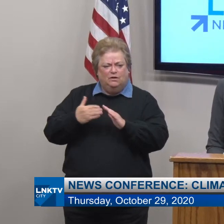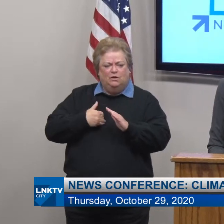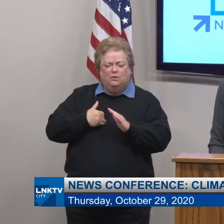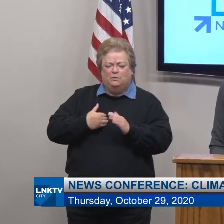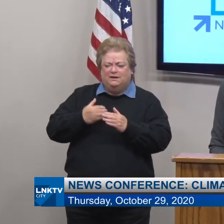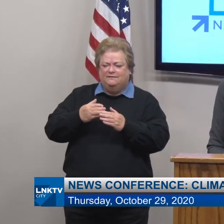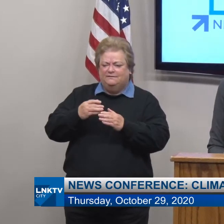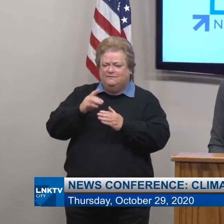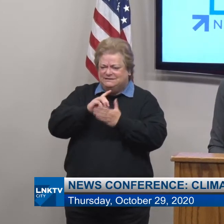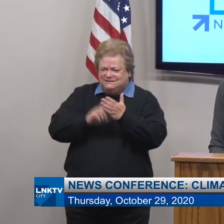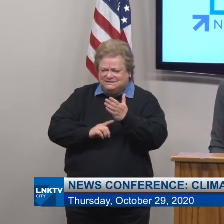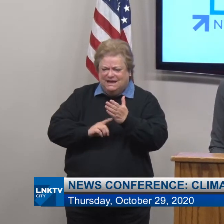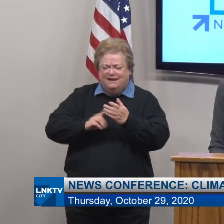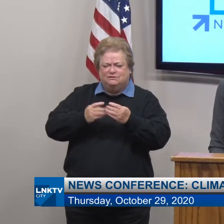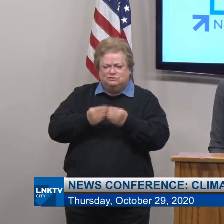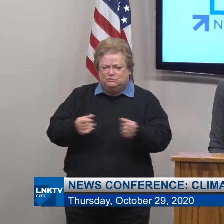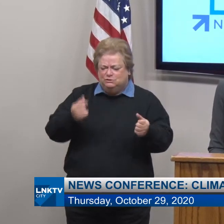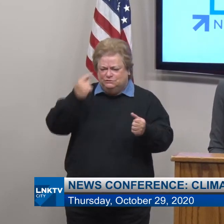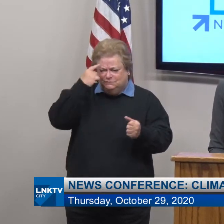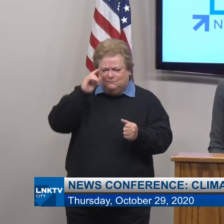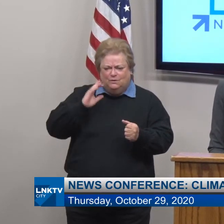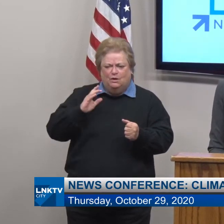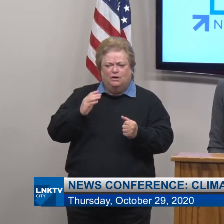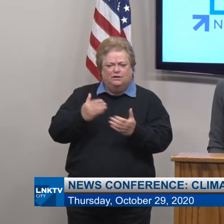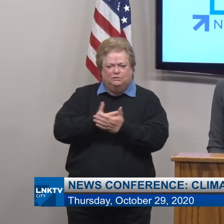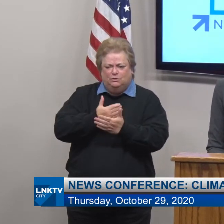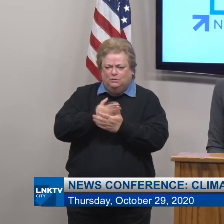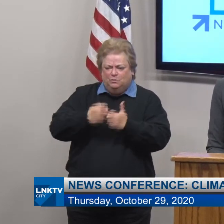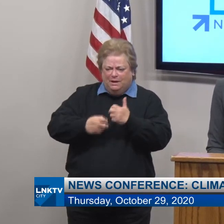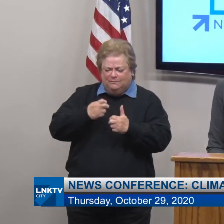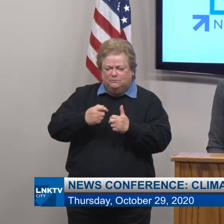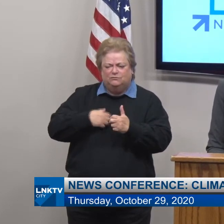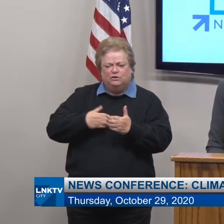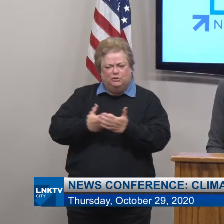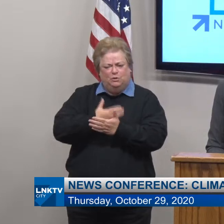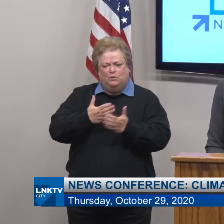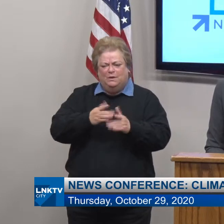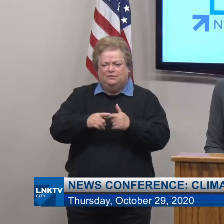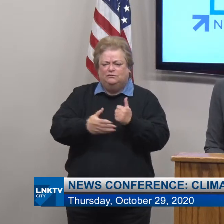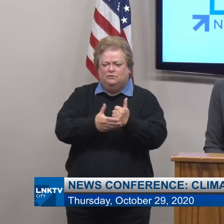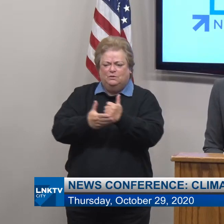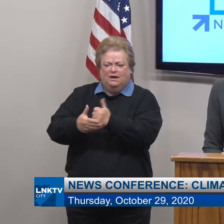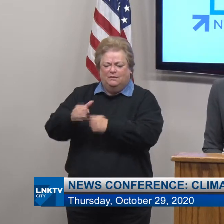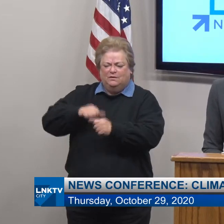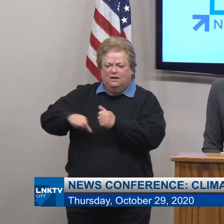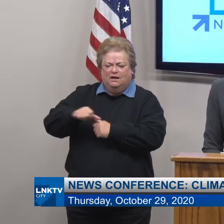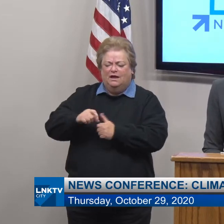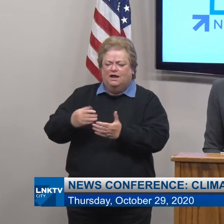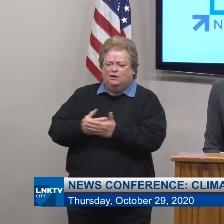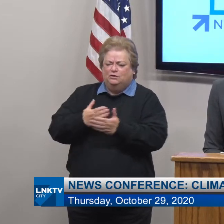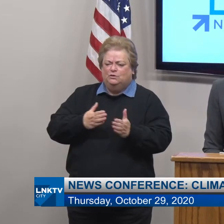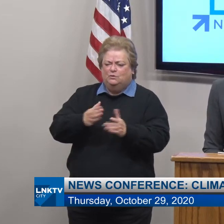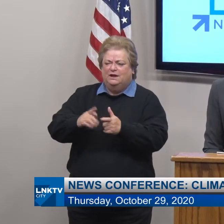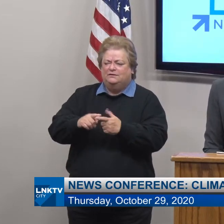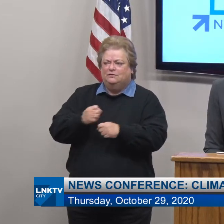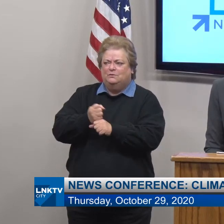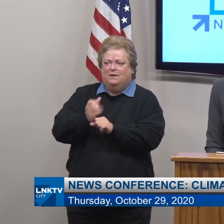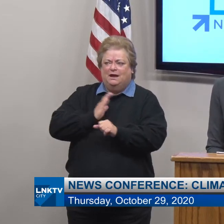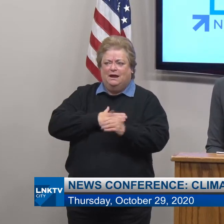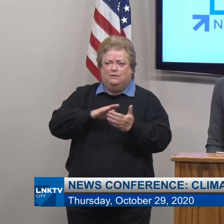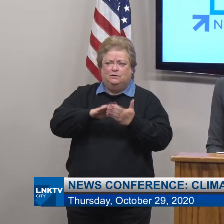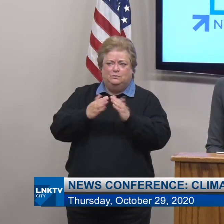problems. We have developed new ways to help one another. And we've discovered new ways to strengthen our